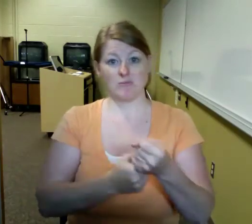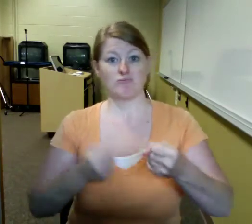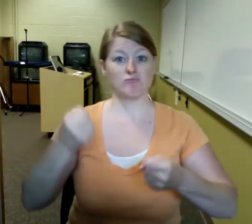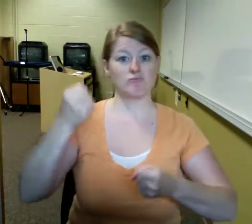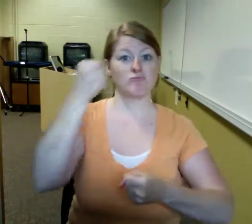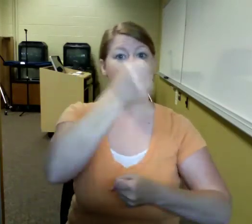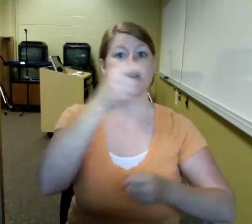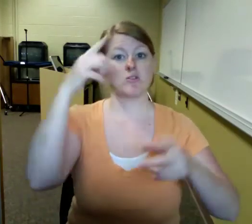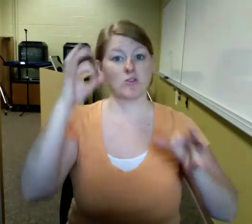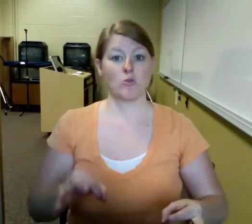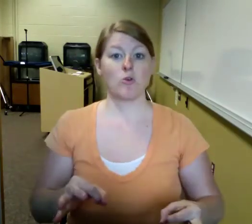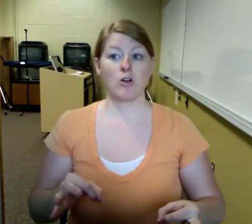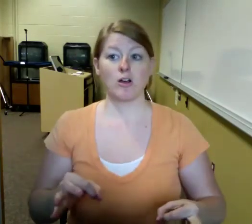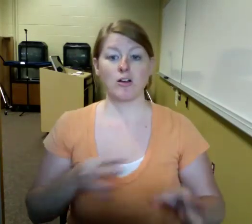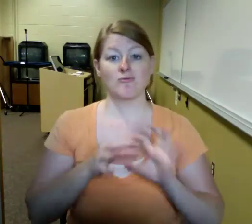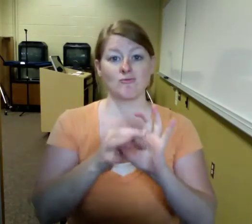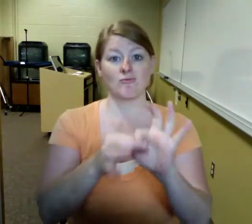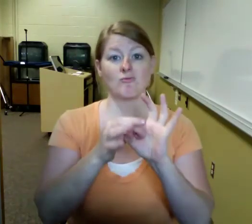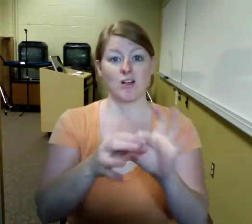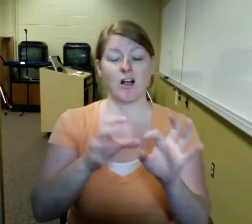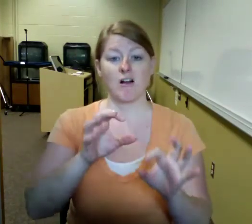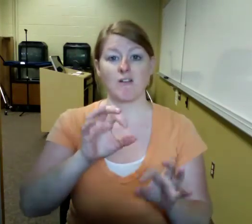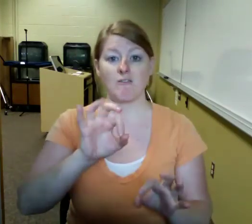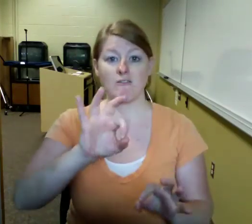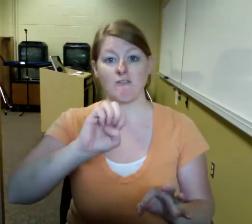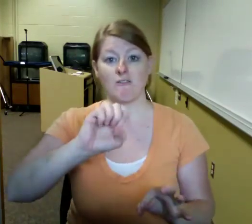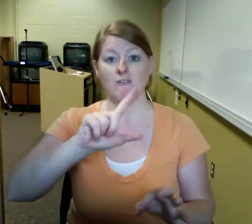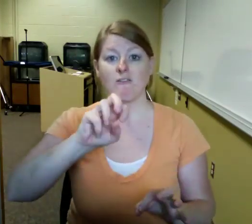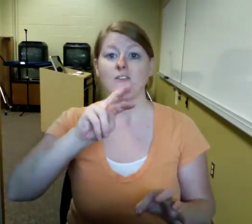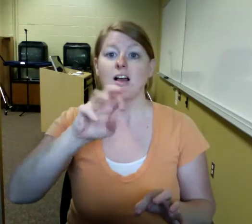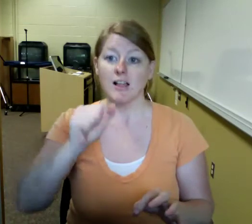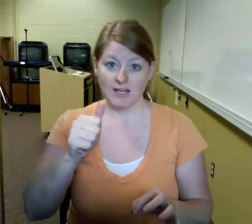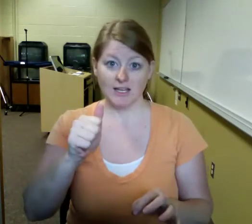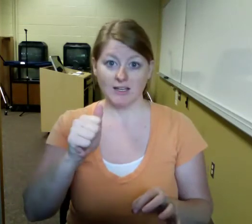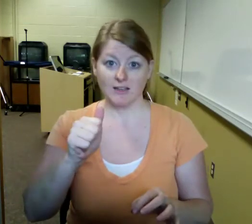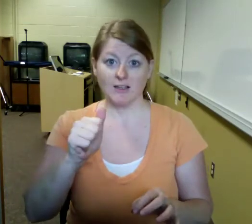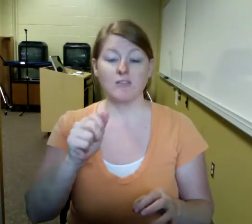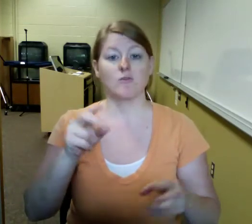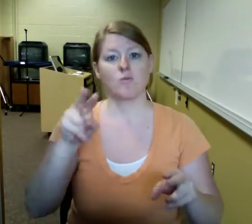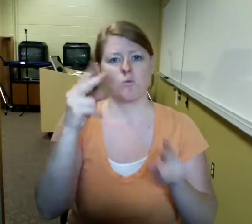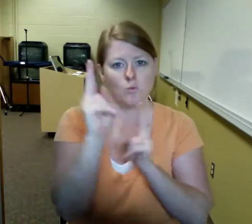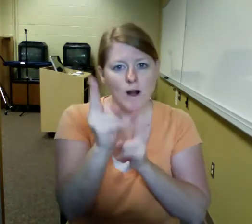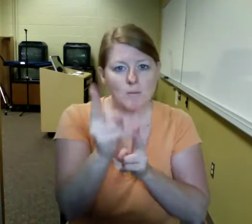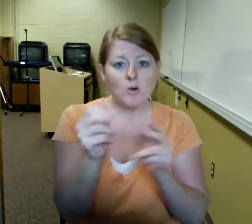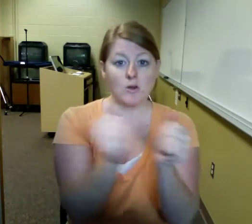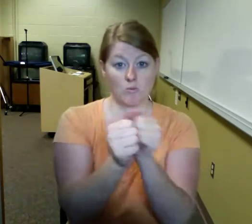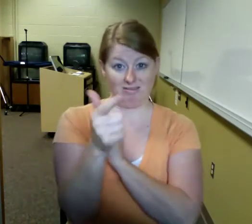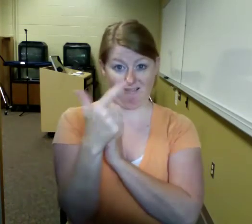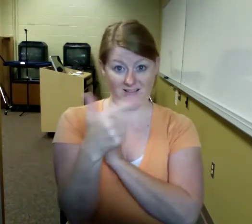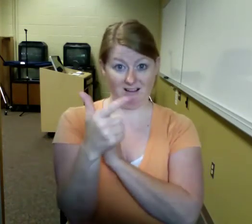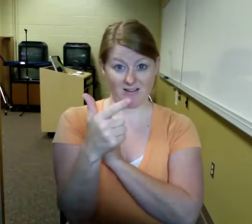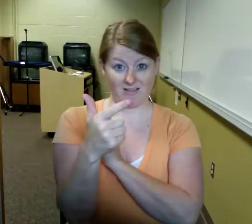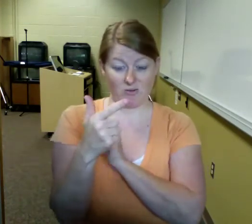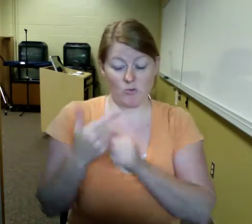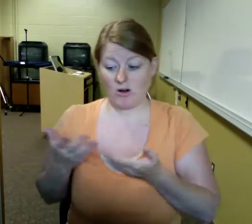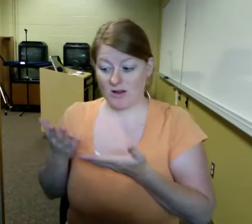involves a felony act of robbery with a firearm. We are at the end of the trial, and I will